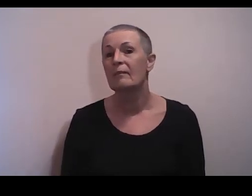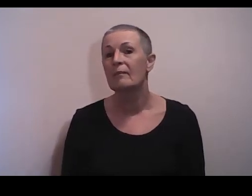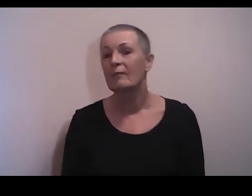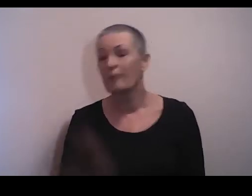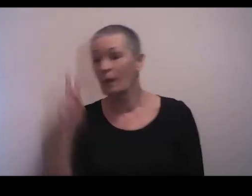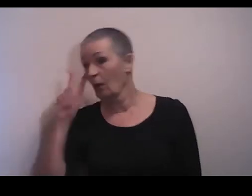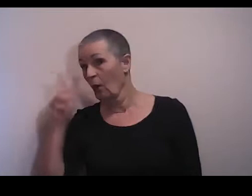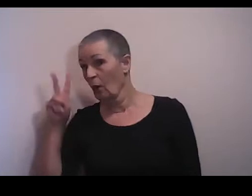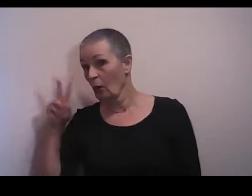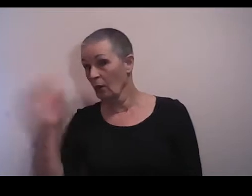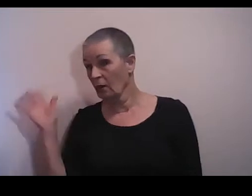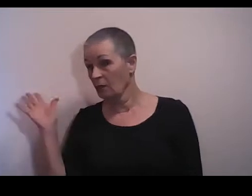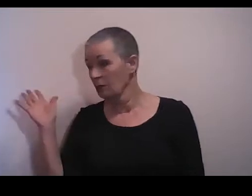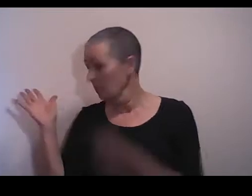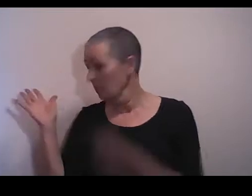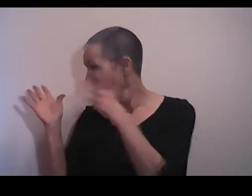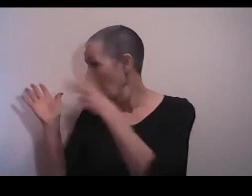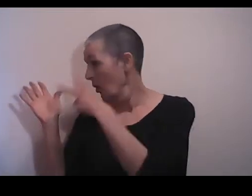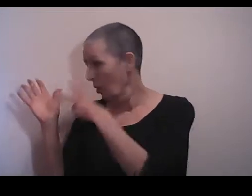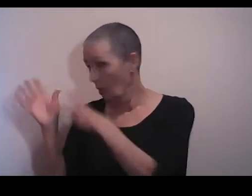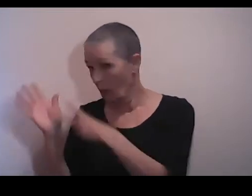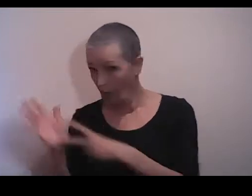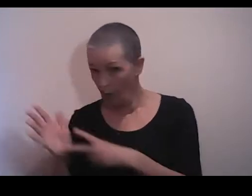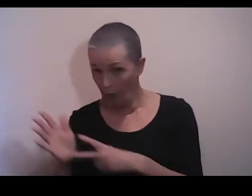down, and then follow the other hand.